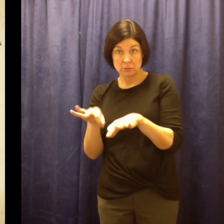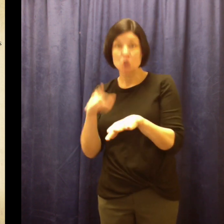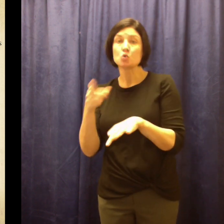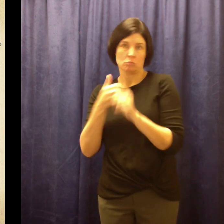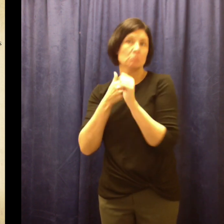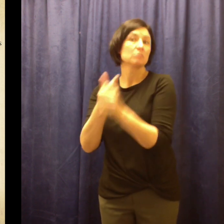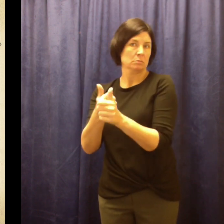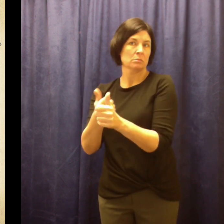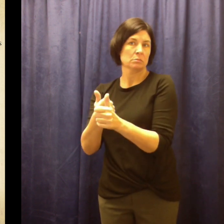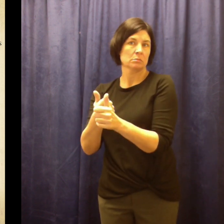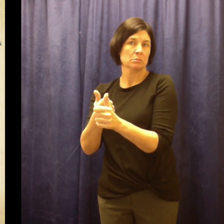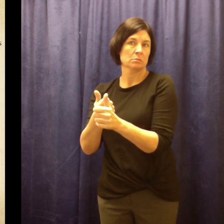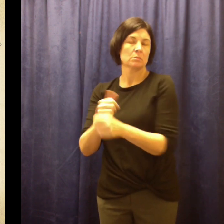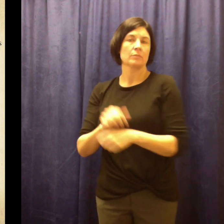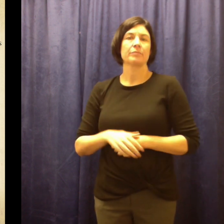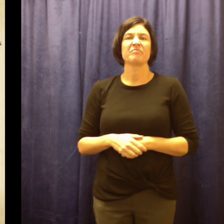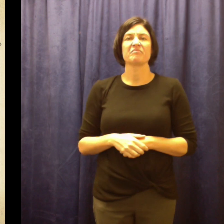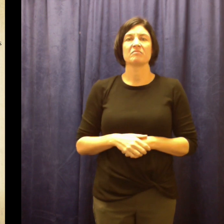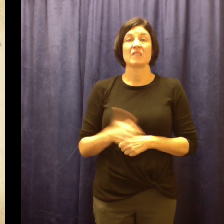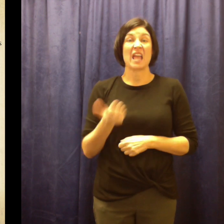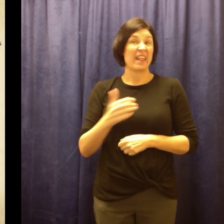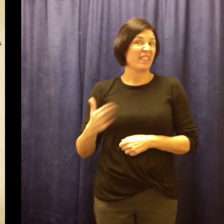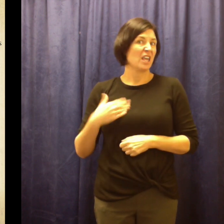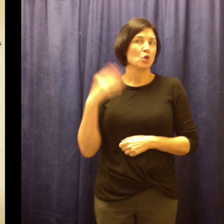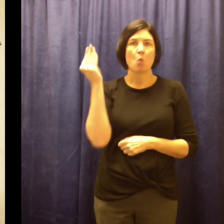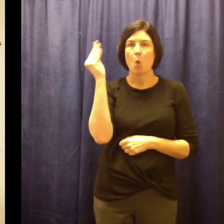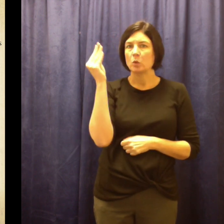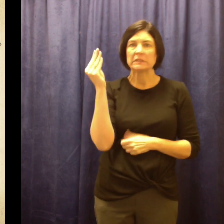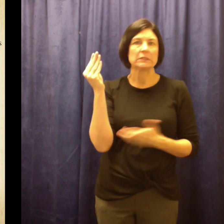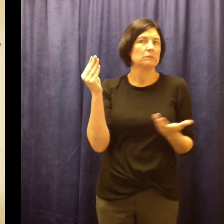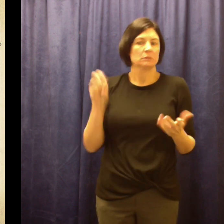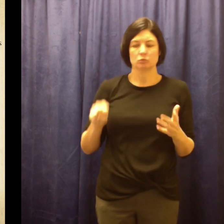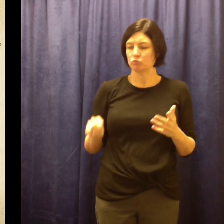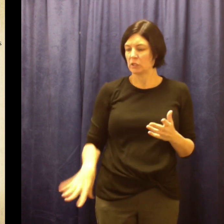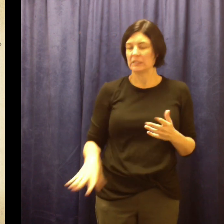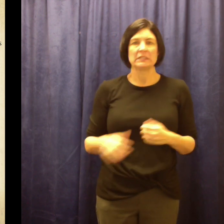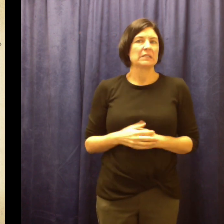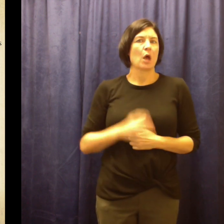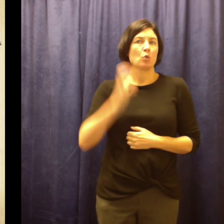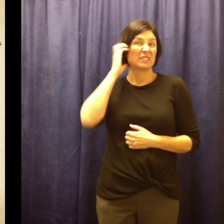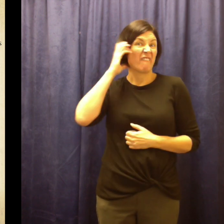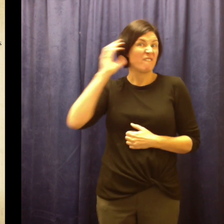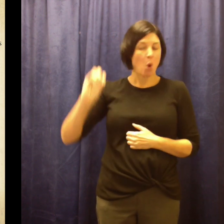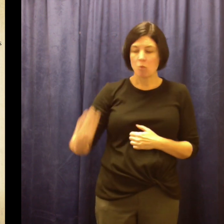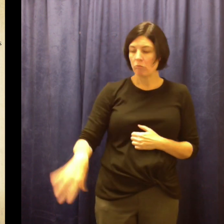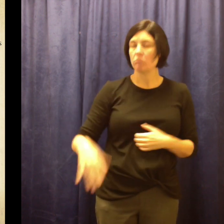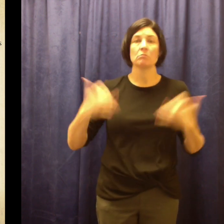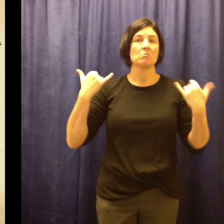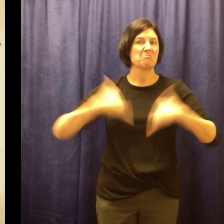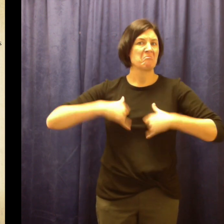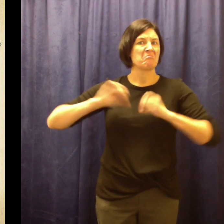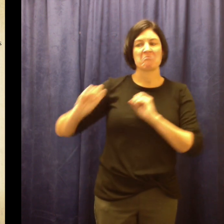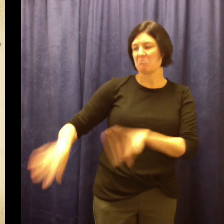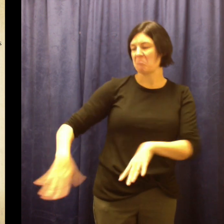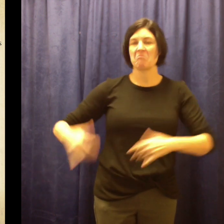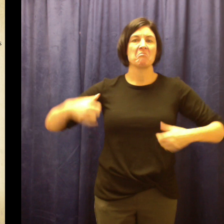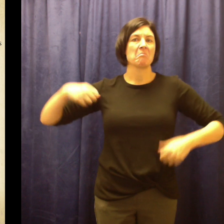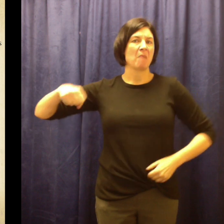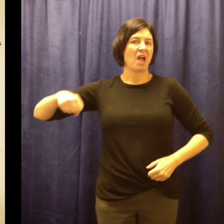Put down any items in your hands, i.e., cell phones, bags, jackets.